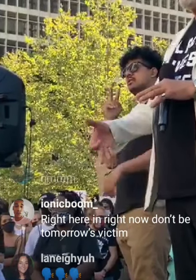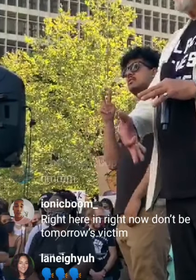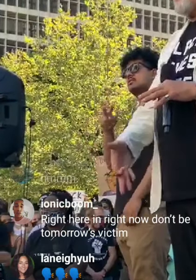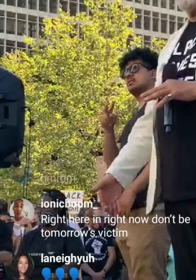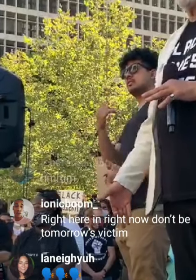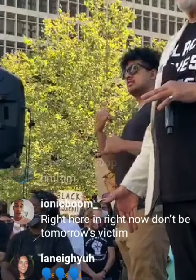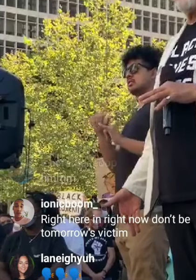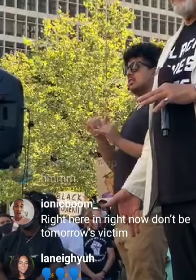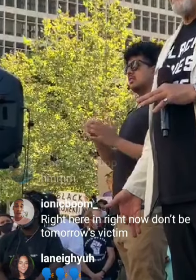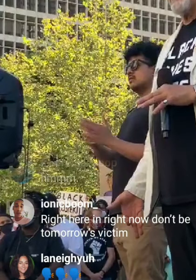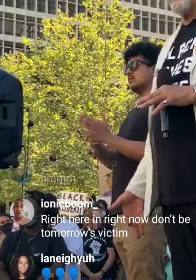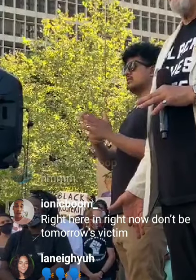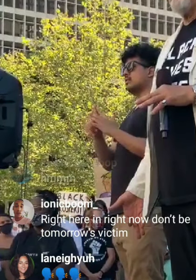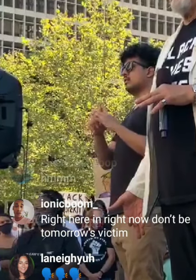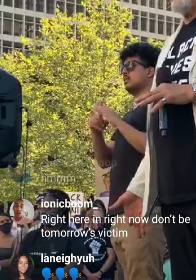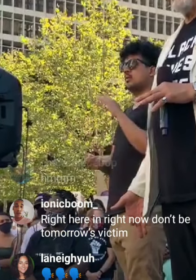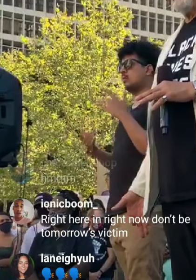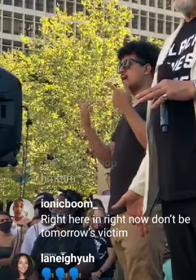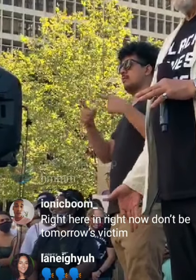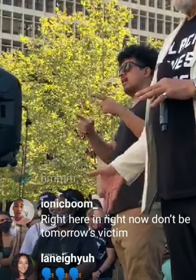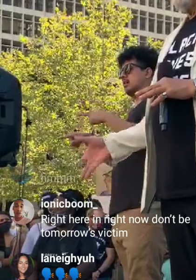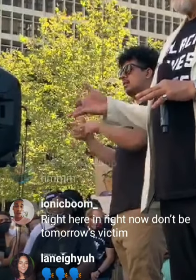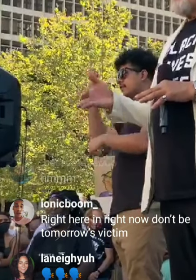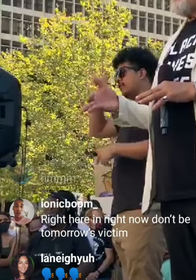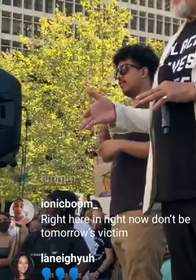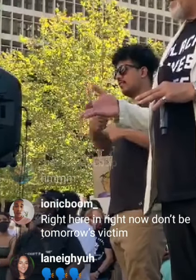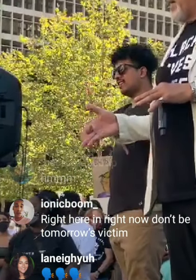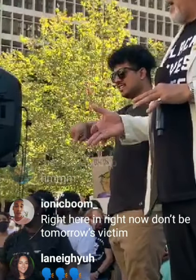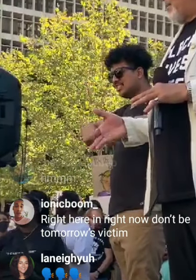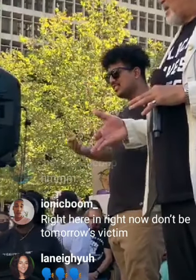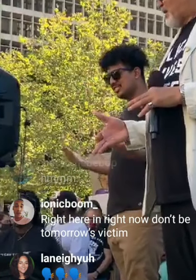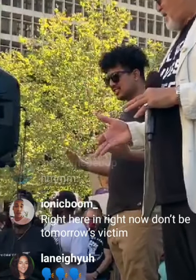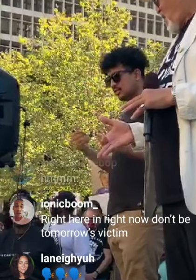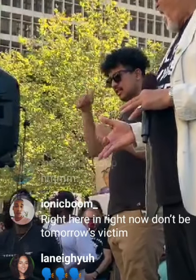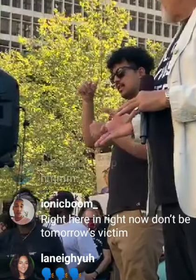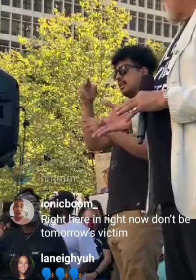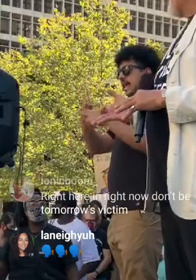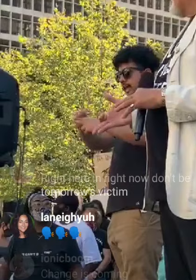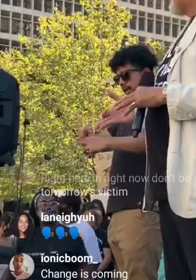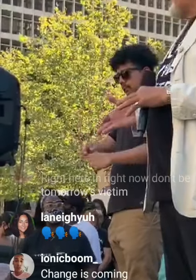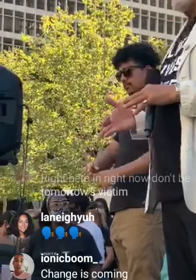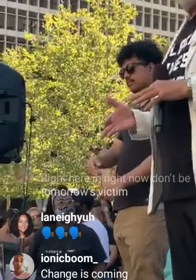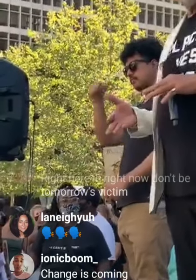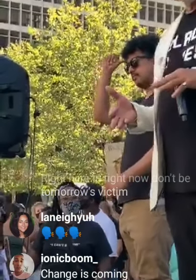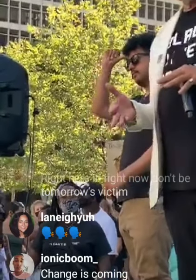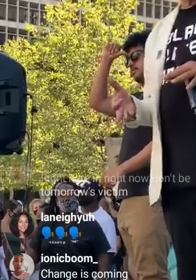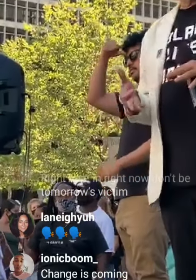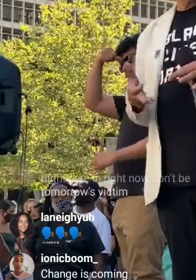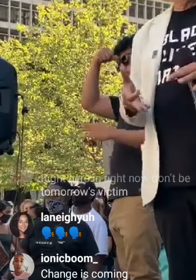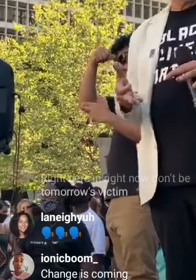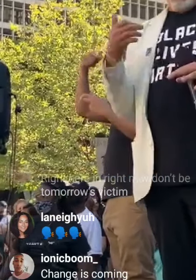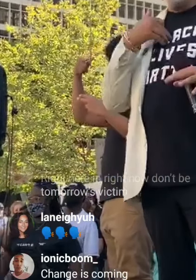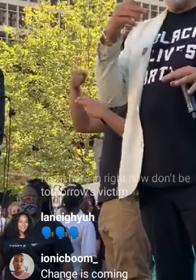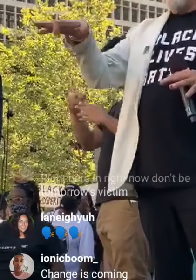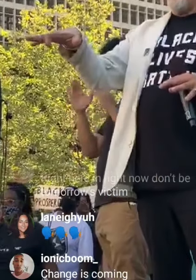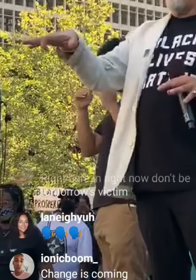sometimes miss the pond right in front of us. So remember these names. I'm hoping next week